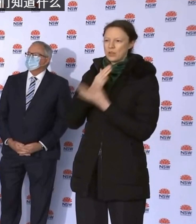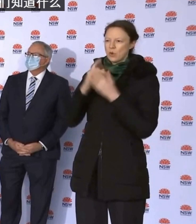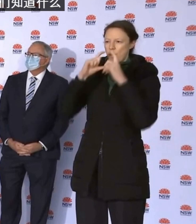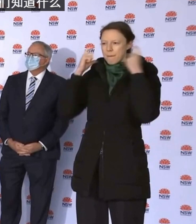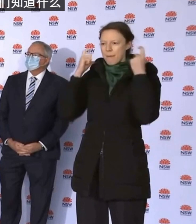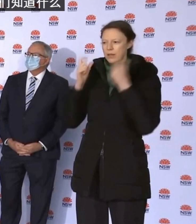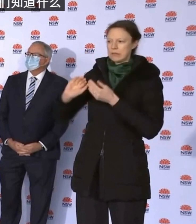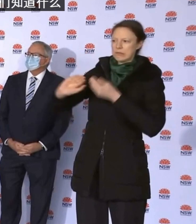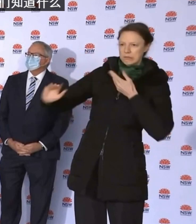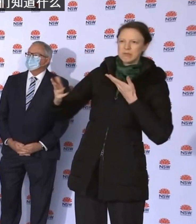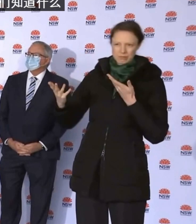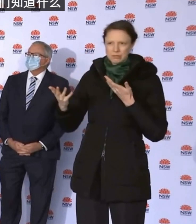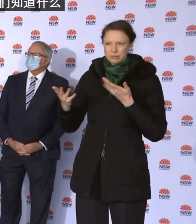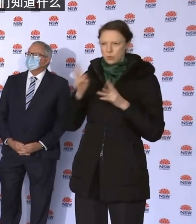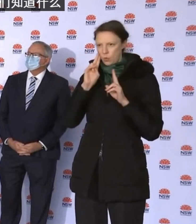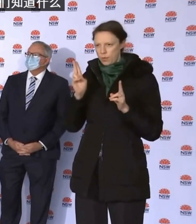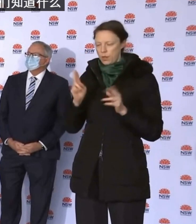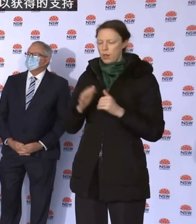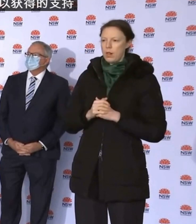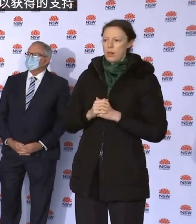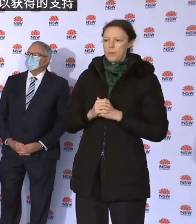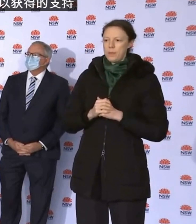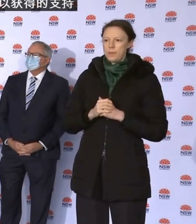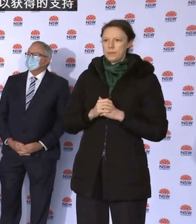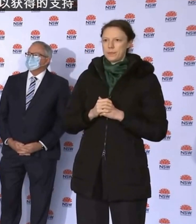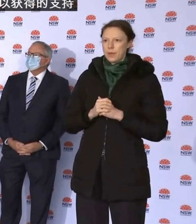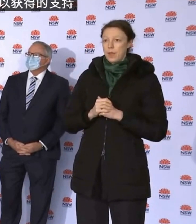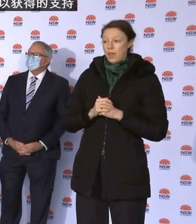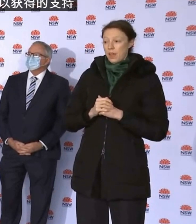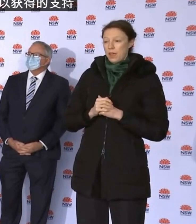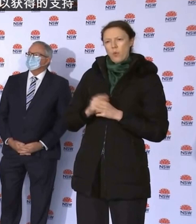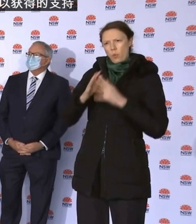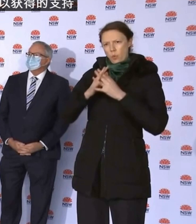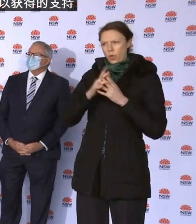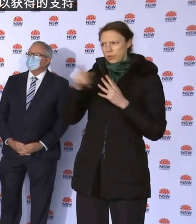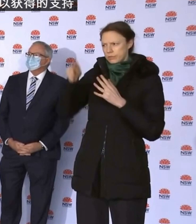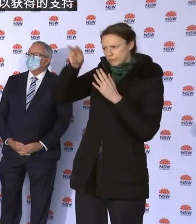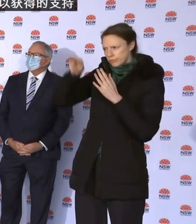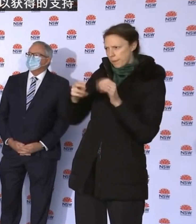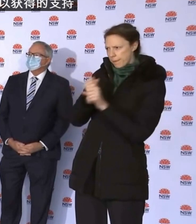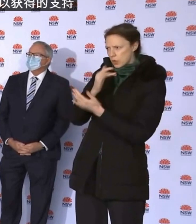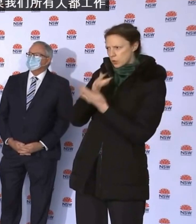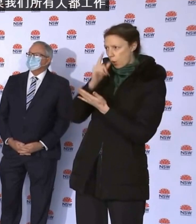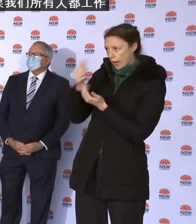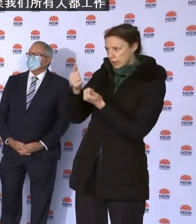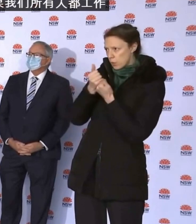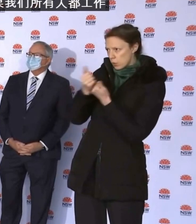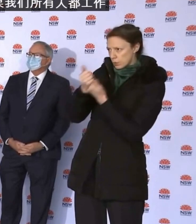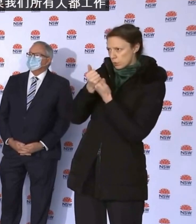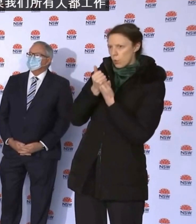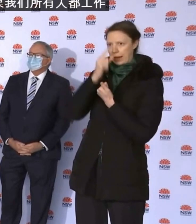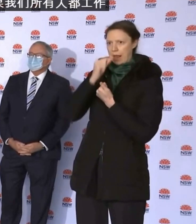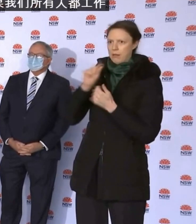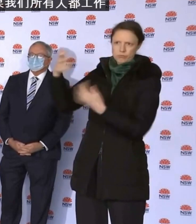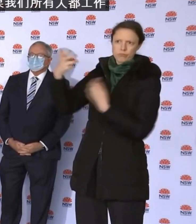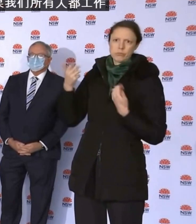And we just want to encourage everybody to make sure they're aware of what assistance they can have and what support they can have to support them during this